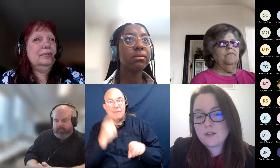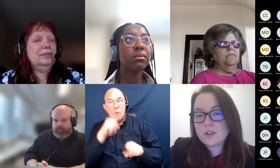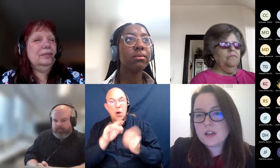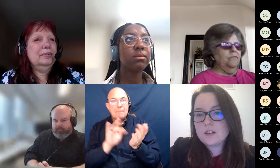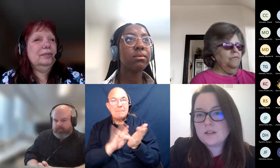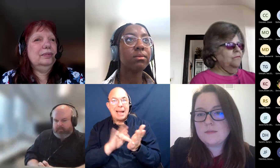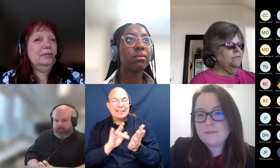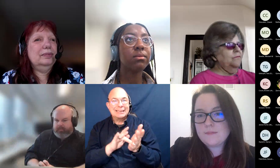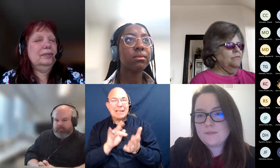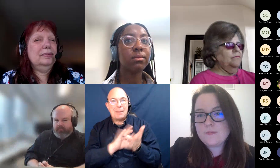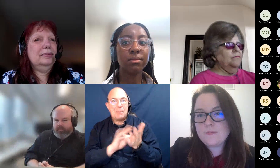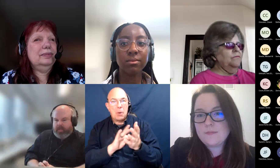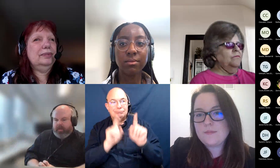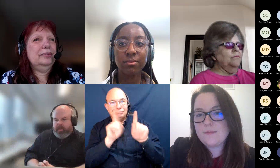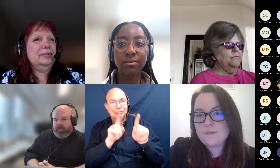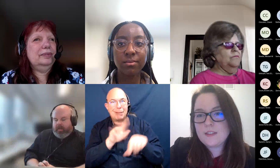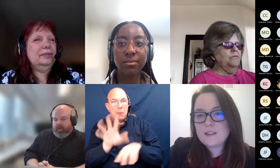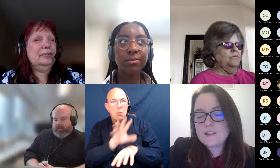in my recovery.